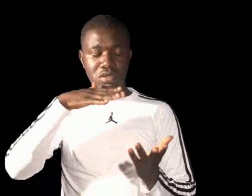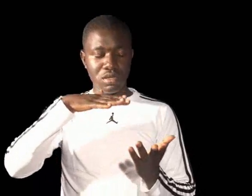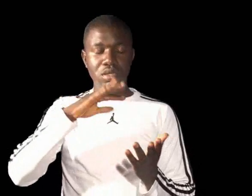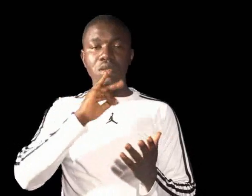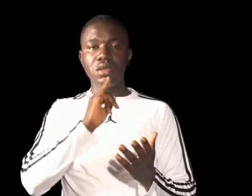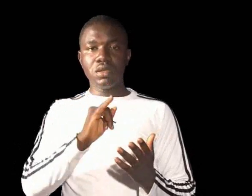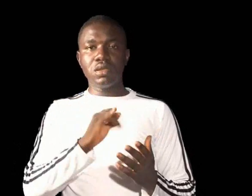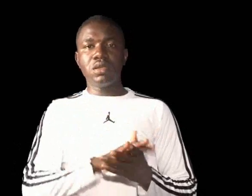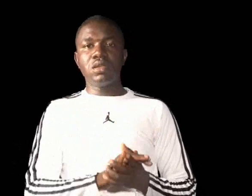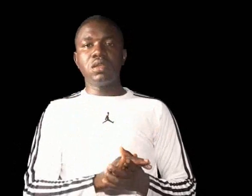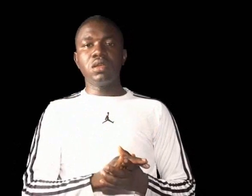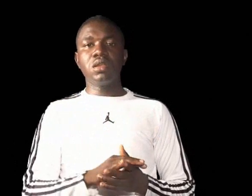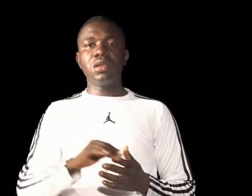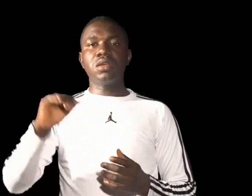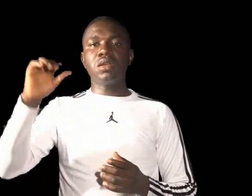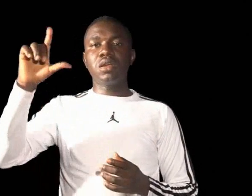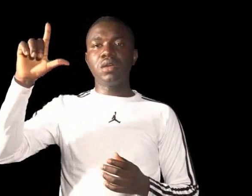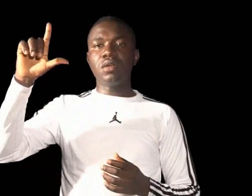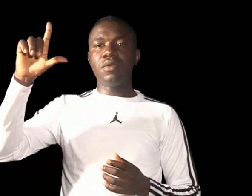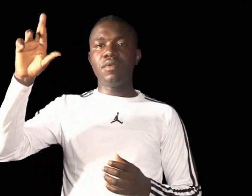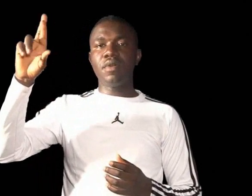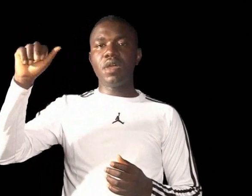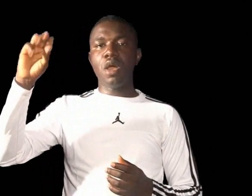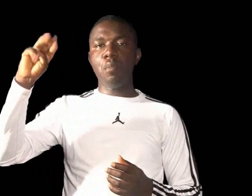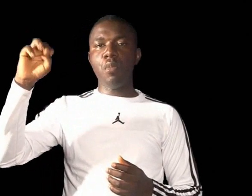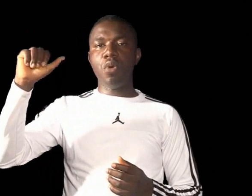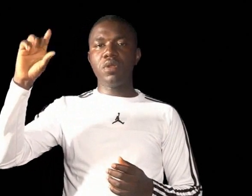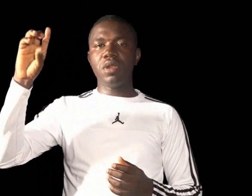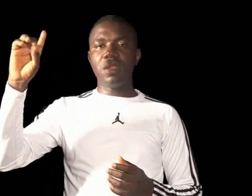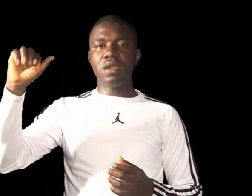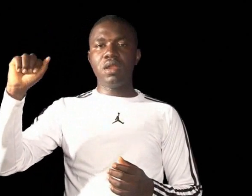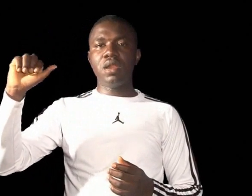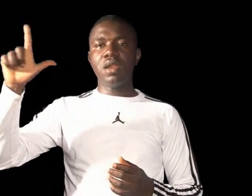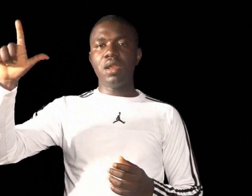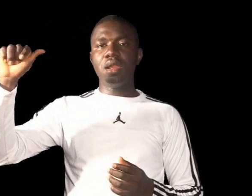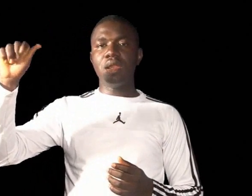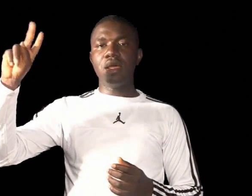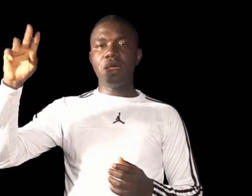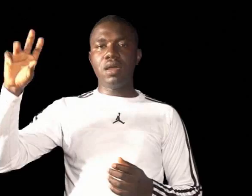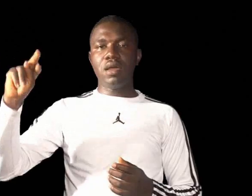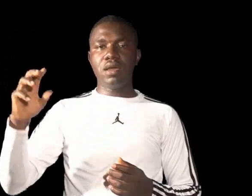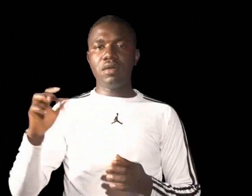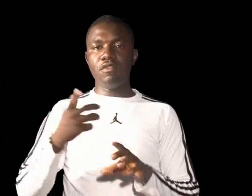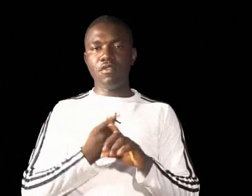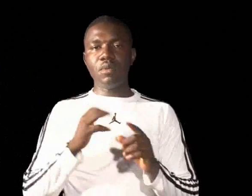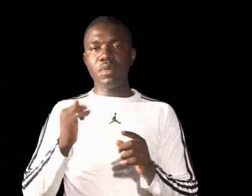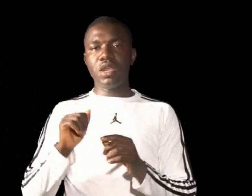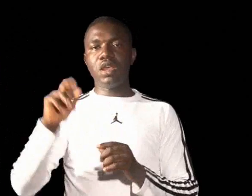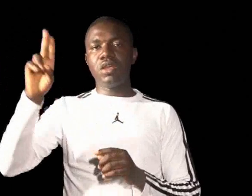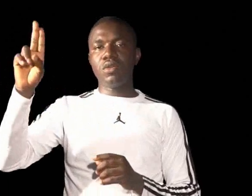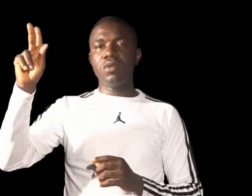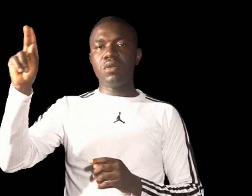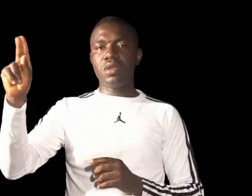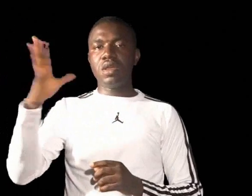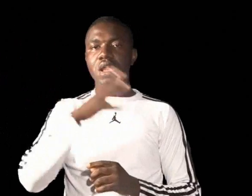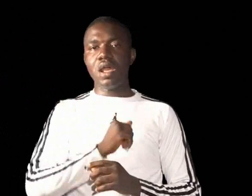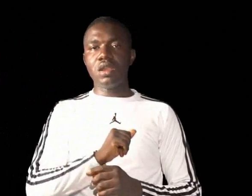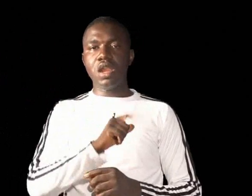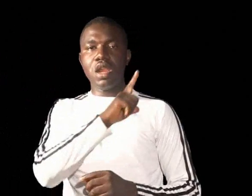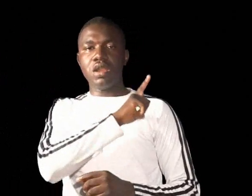Raymond Lang, Research Fellow at the Leonard Cheshire Disability and Inclusive Development Center in the United Kingdom, and Ms.